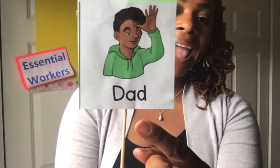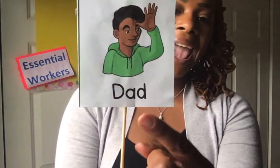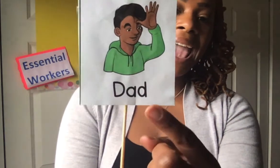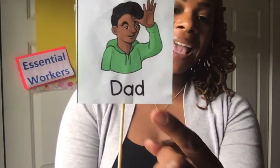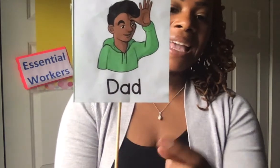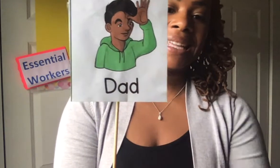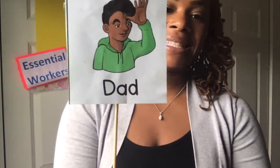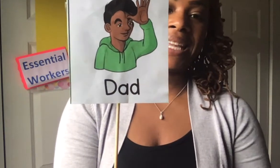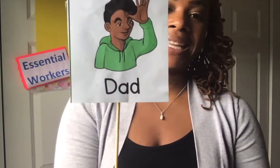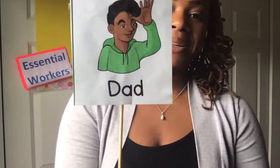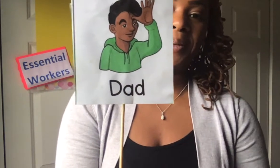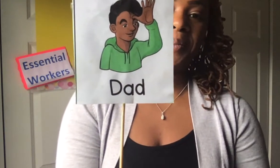D-A-D.